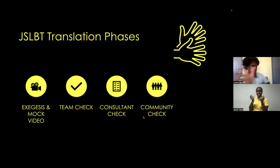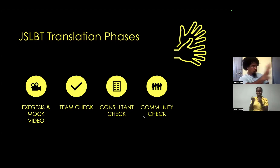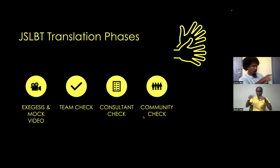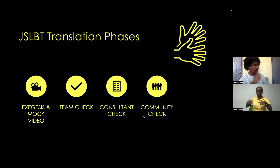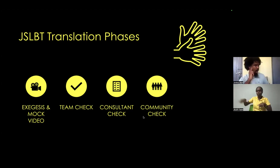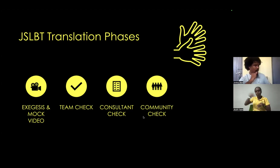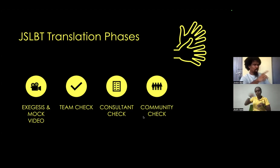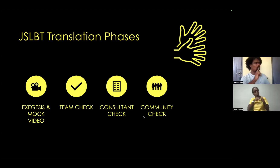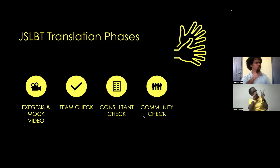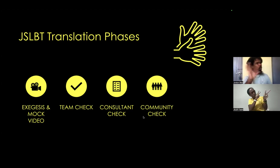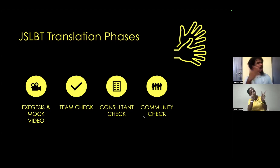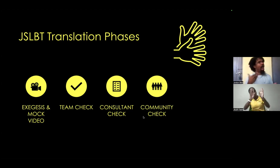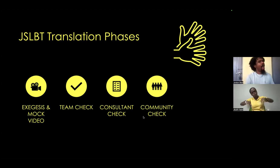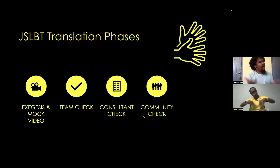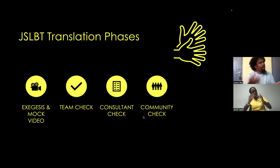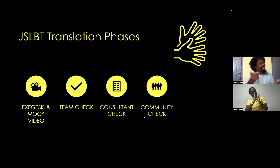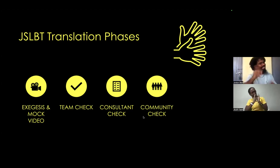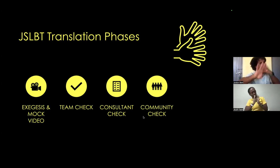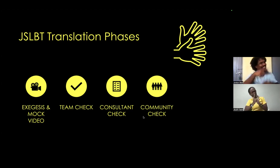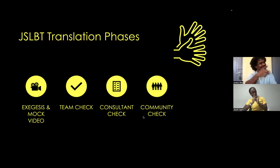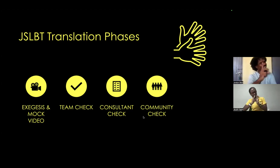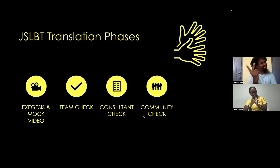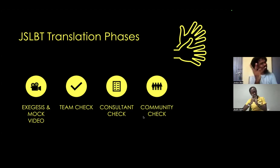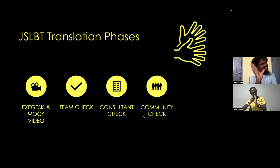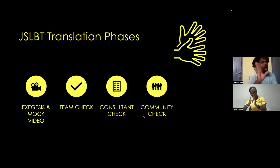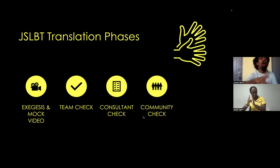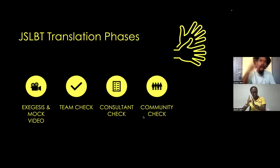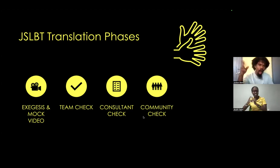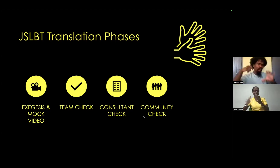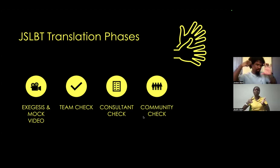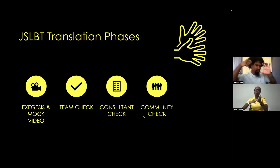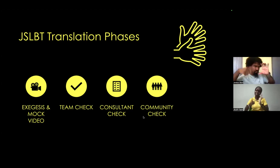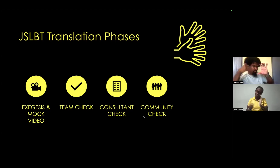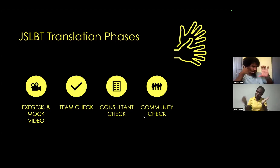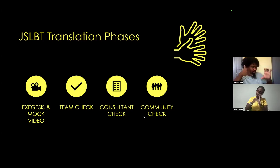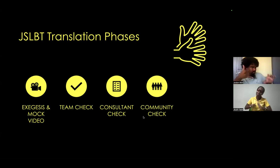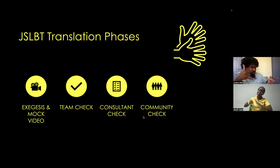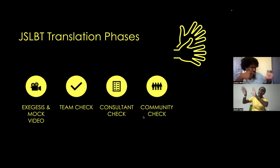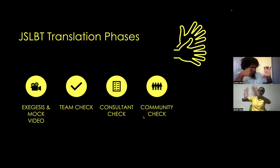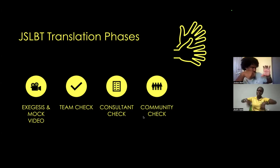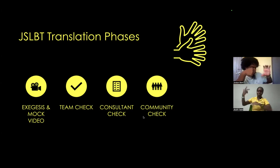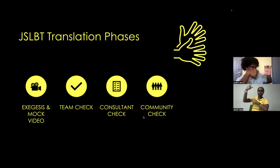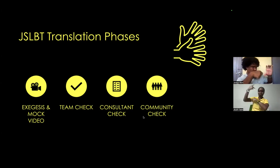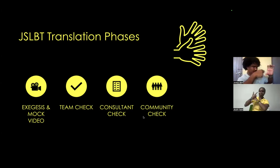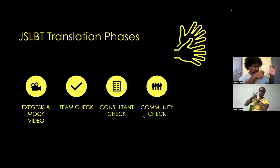then come back here. The team will come back, watch what is said, adapt, adjust, and then